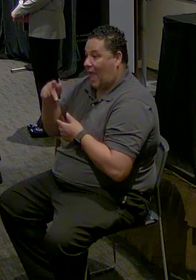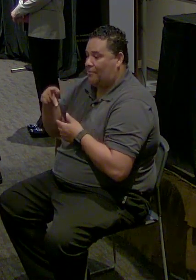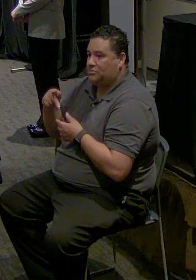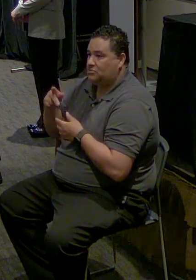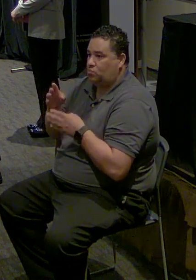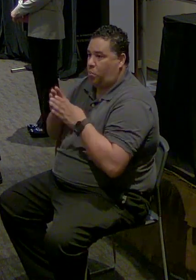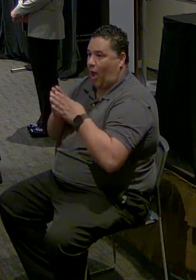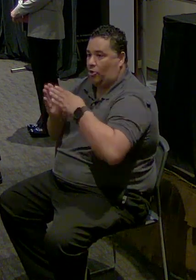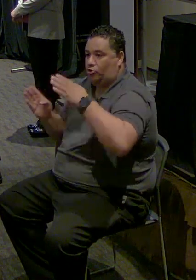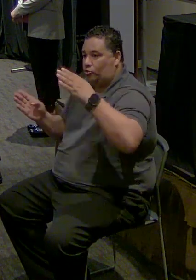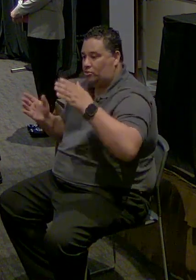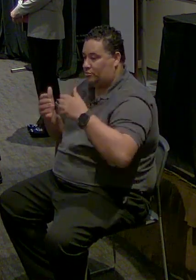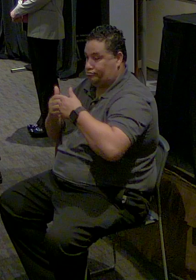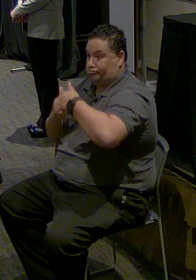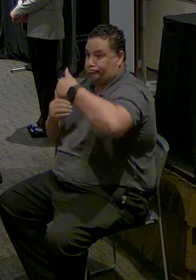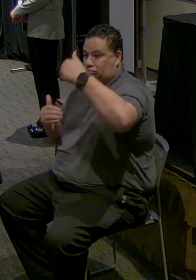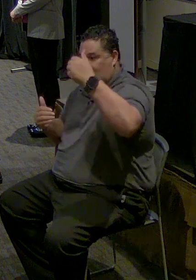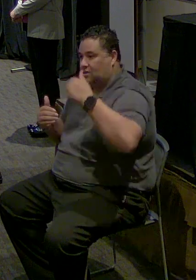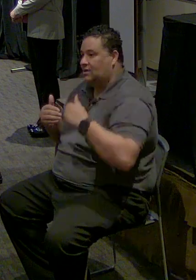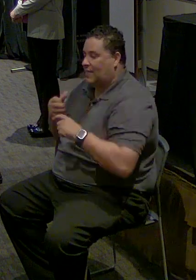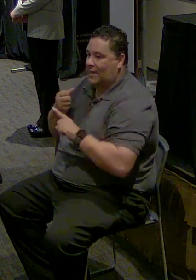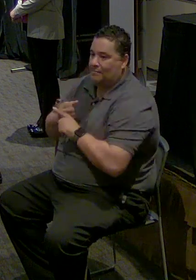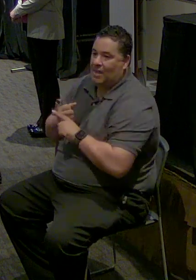The impact is even greater.